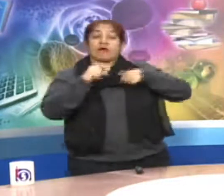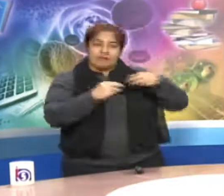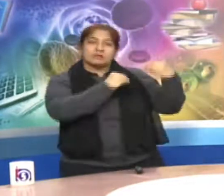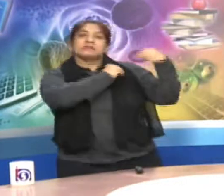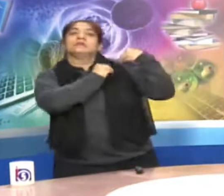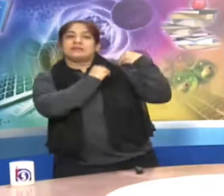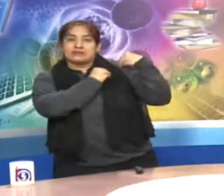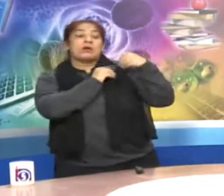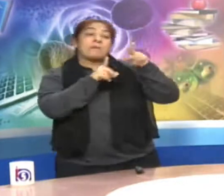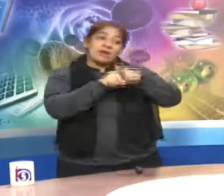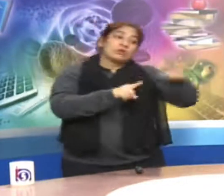the loss.